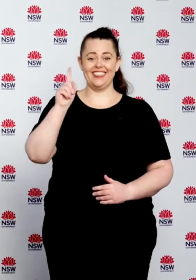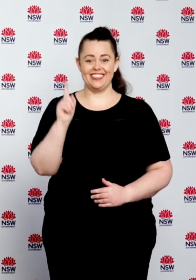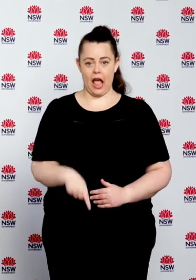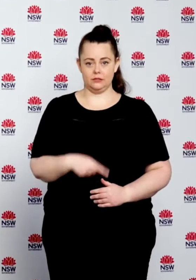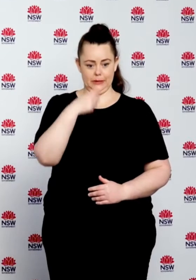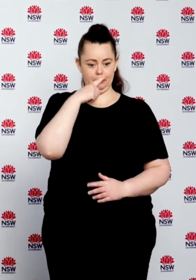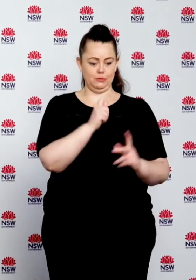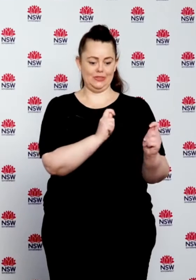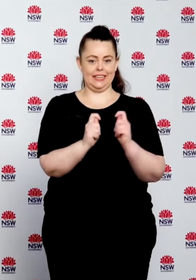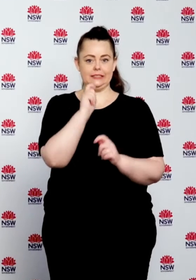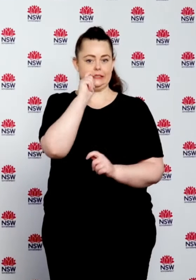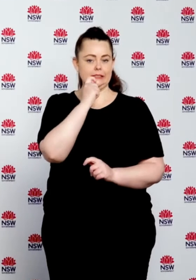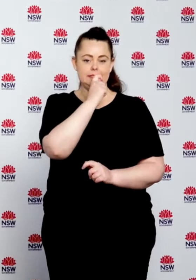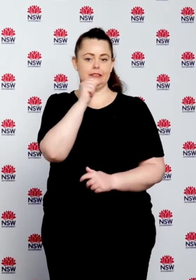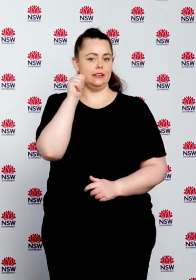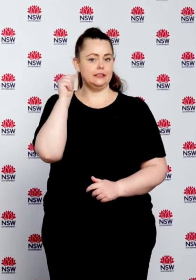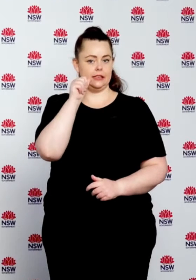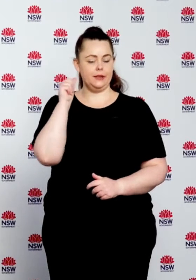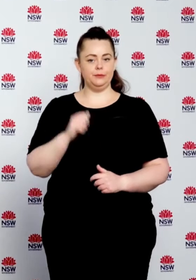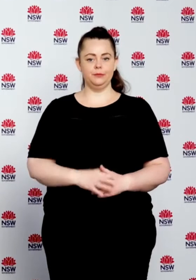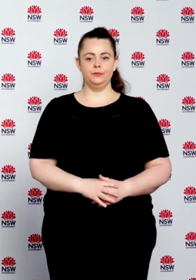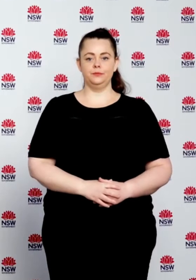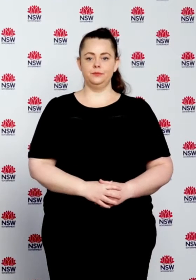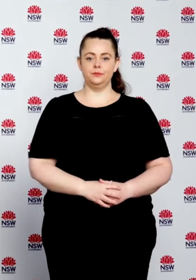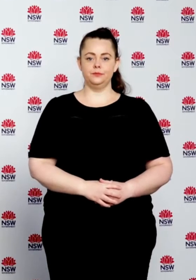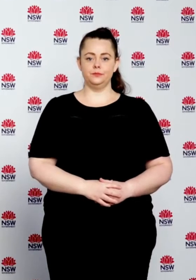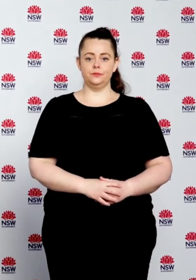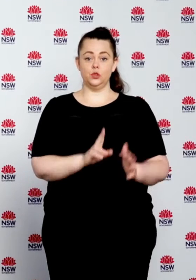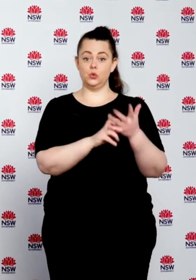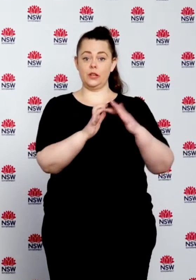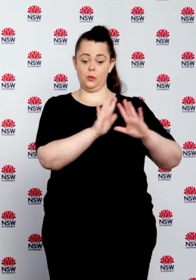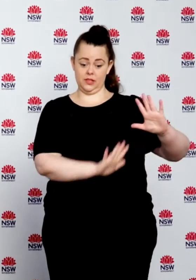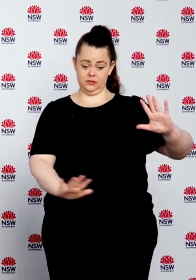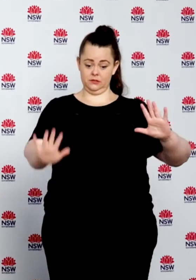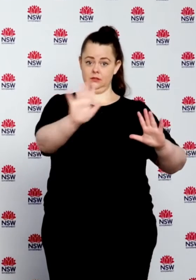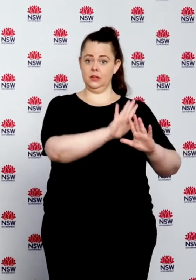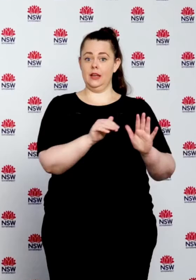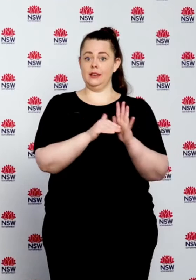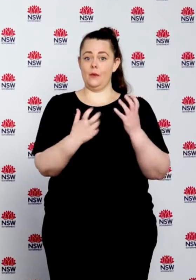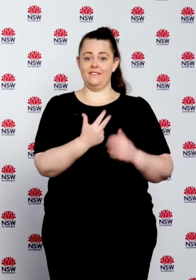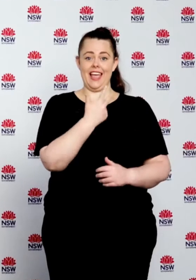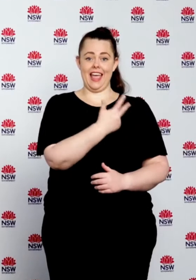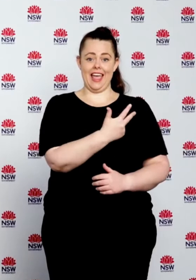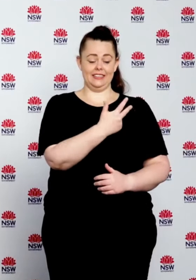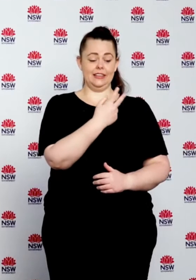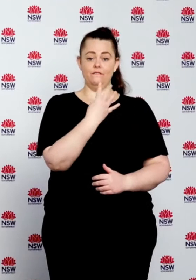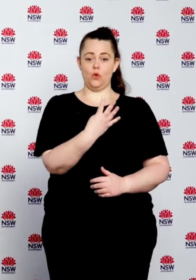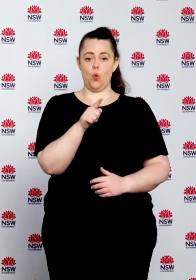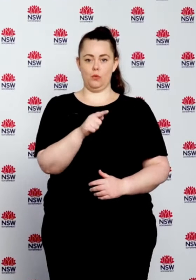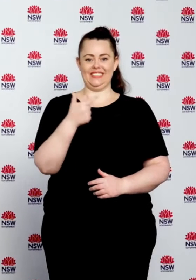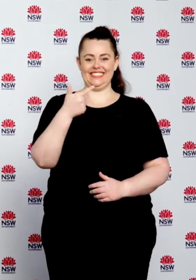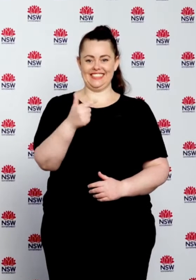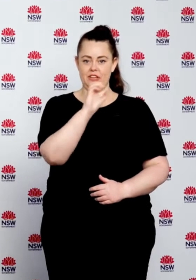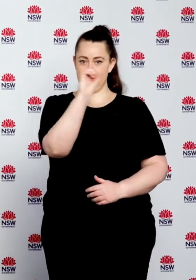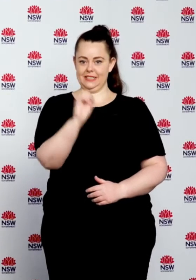108,105 COVID tests reported to 8 o'clock last night. And across New South Wales, we now have 84.7% of the over 16